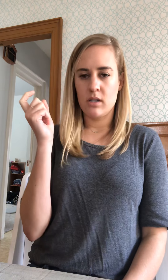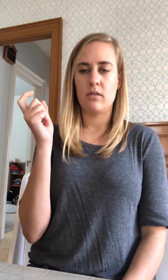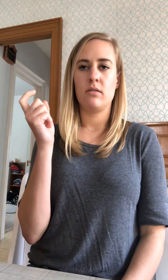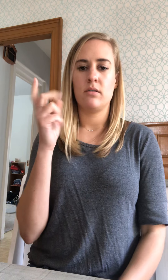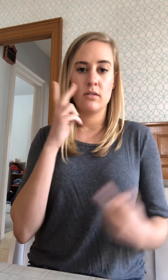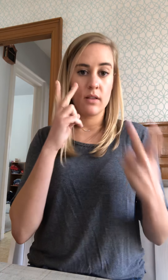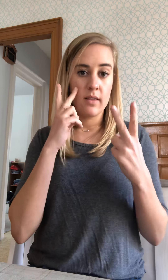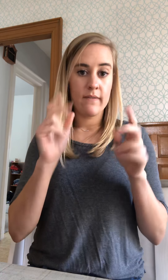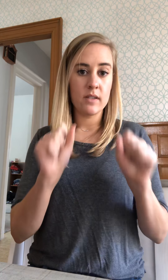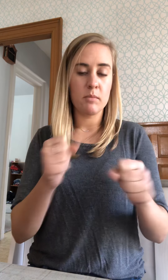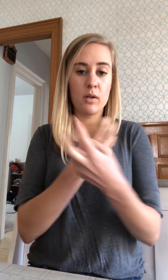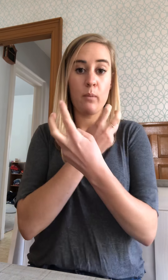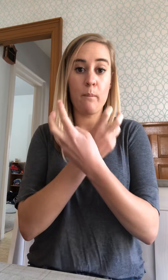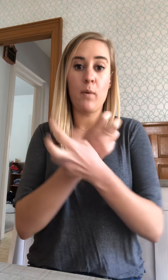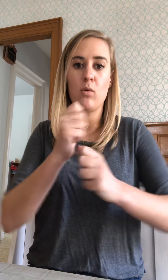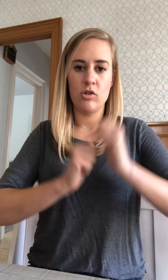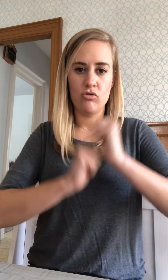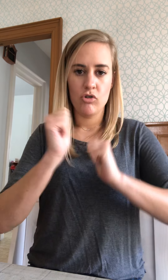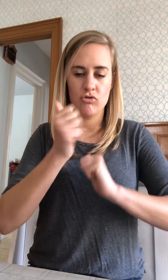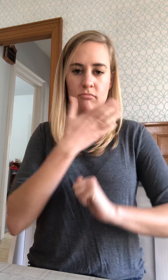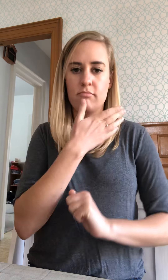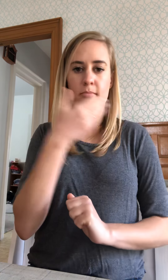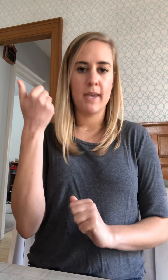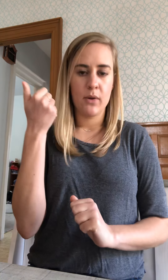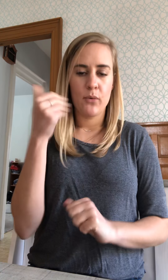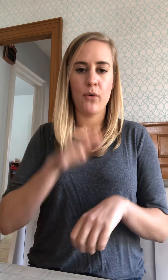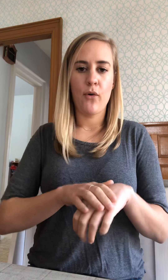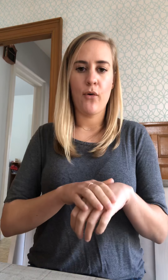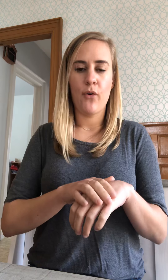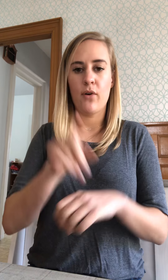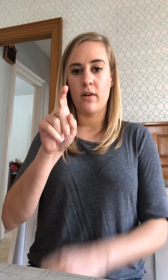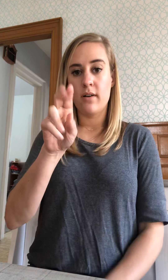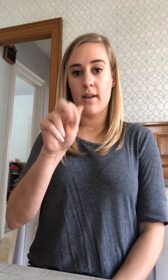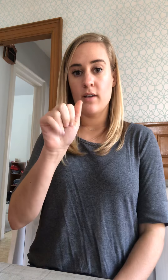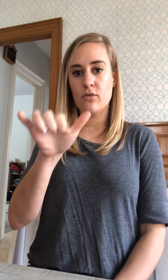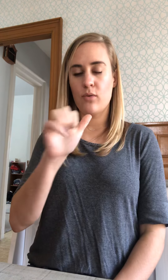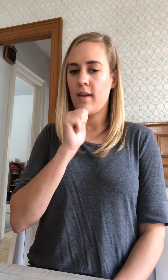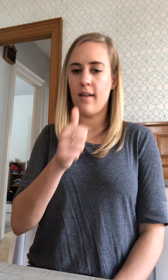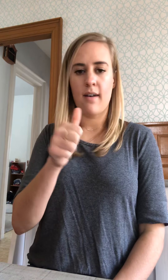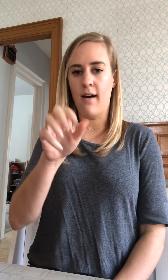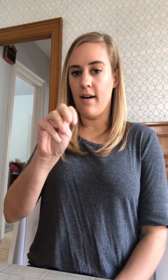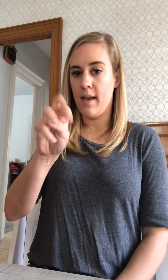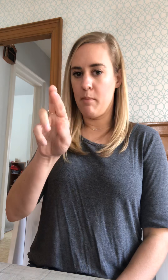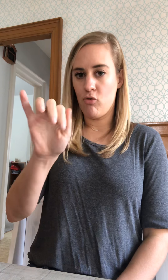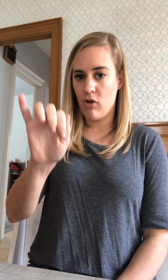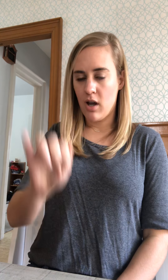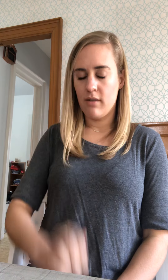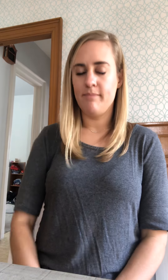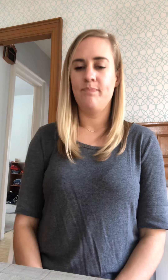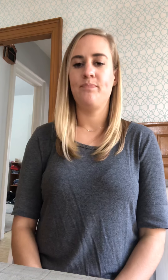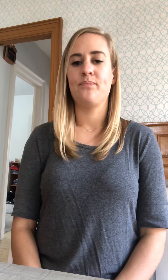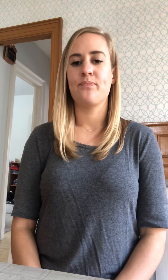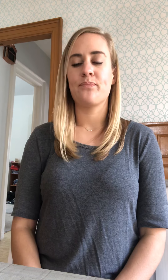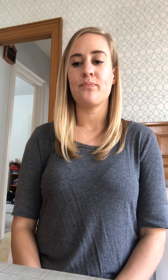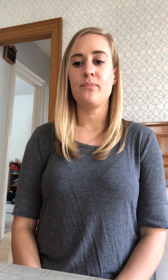visibility of bony structures is better on radiographs rather than MRI. So periapicals, panoramic,